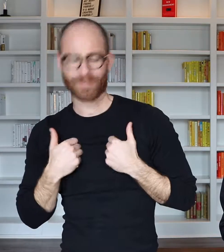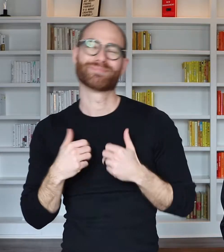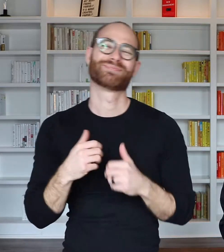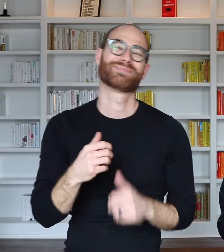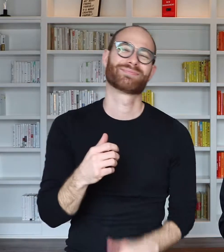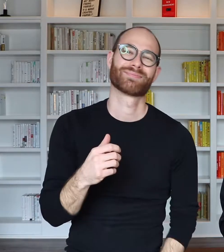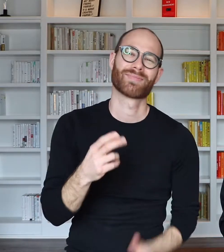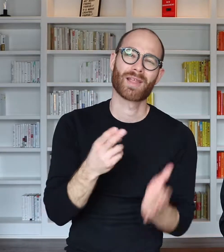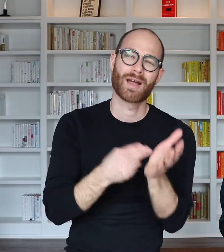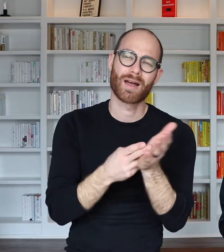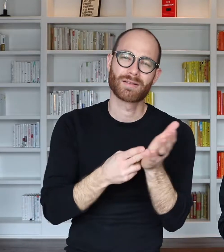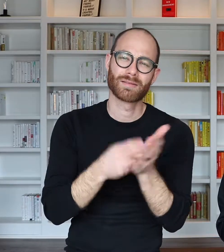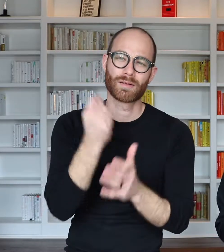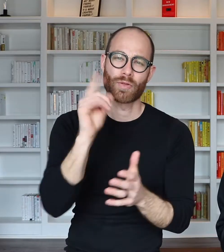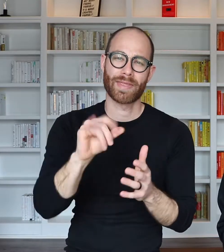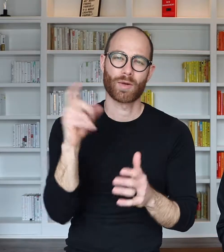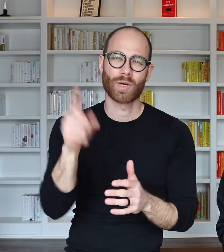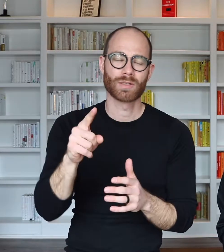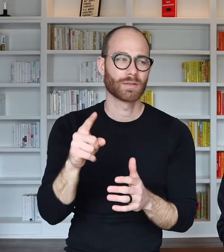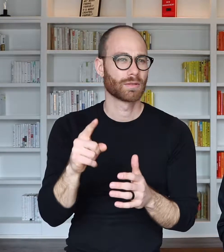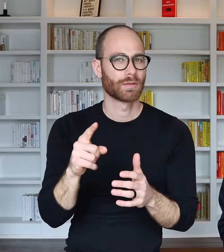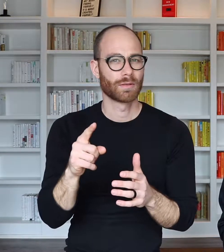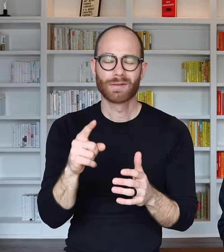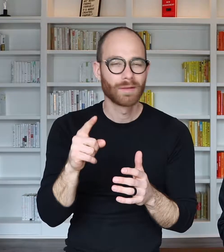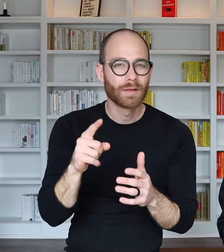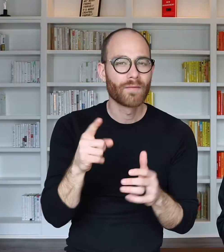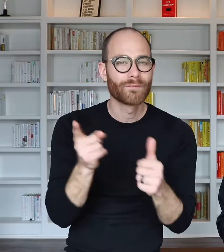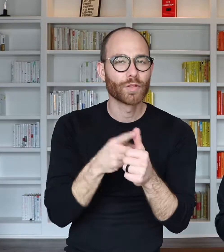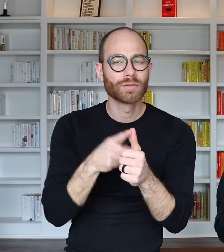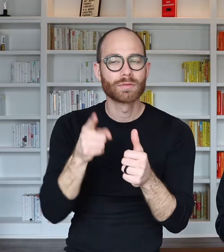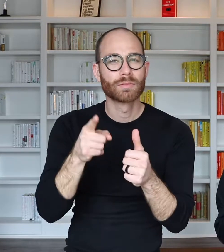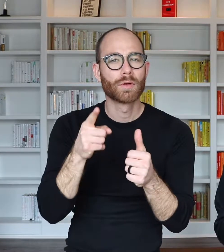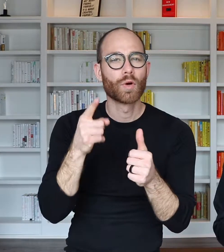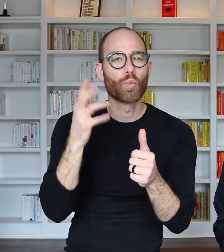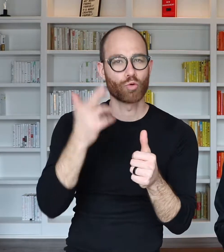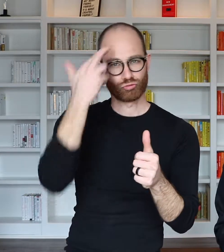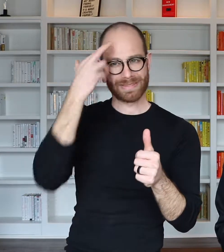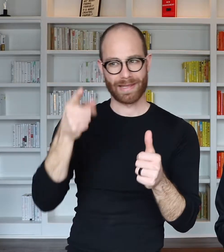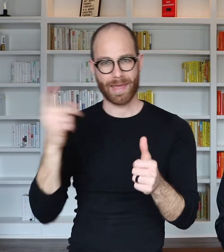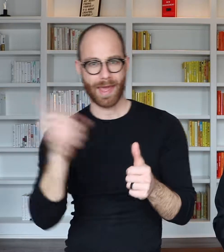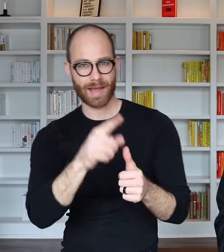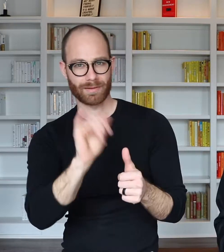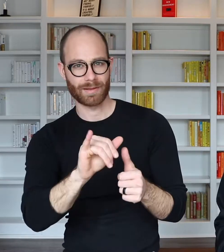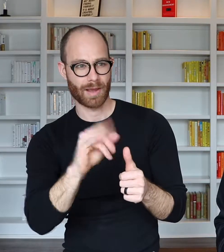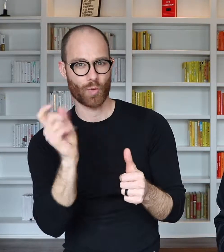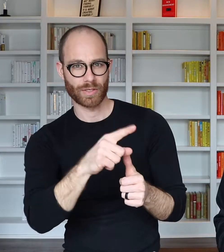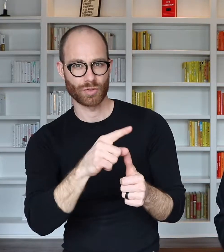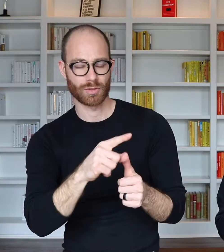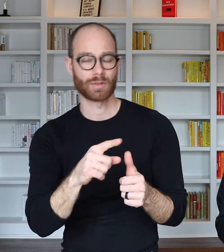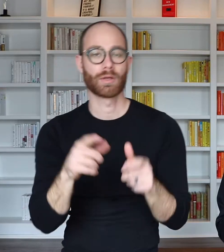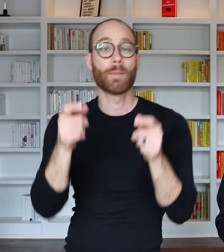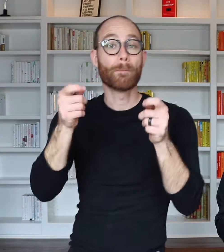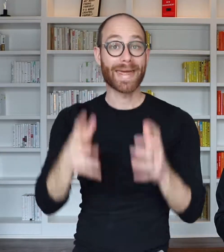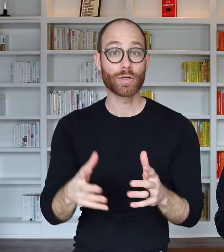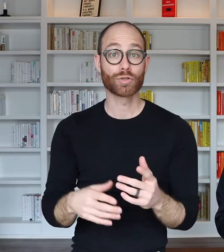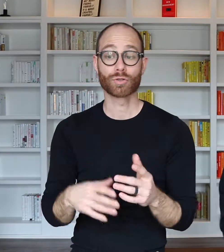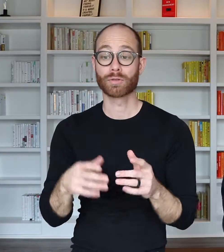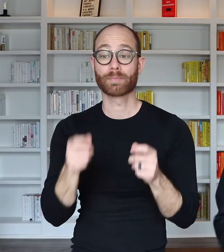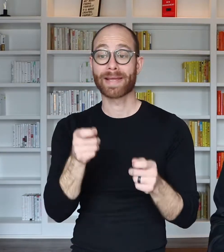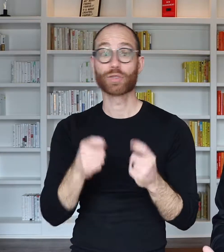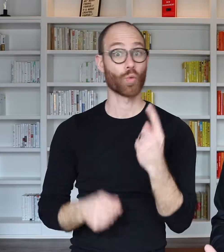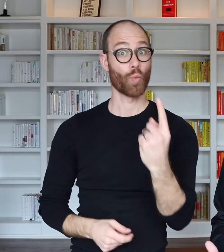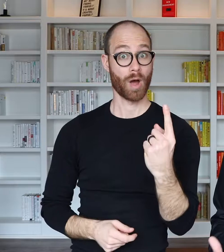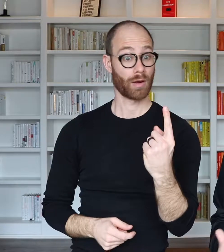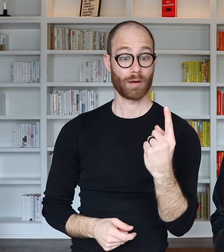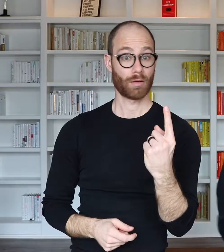answer this question, we have to understand why people ask this question. Managers don't manage one individual person. They manage